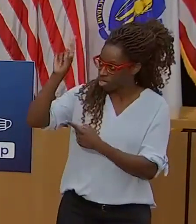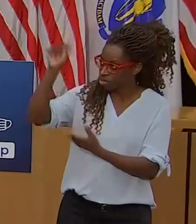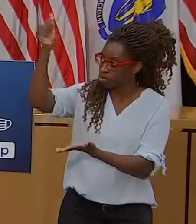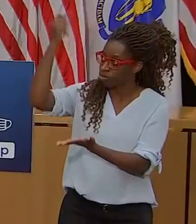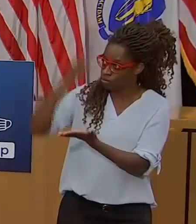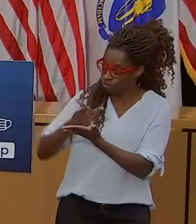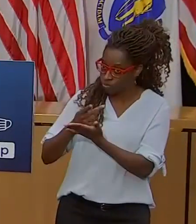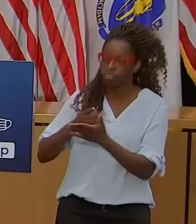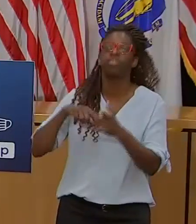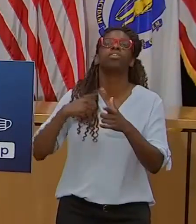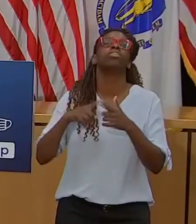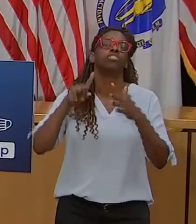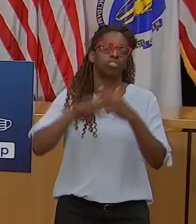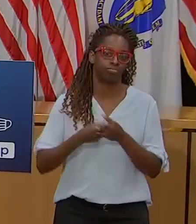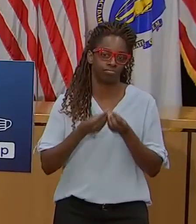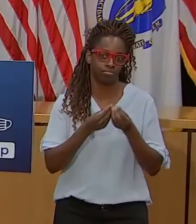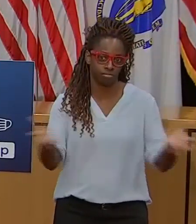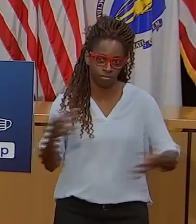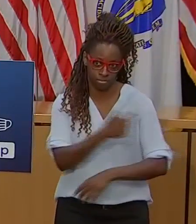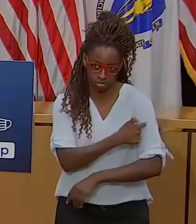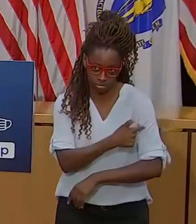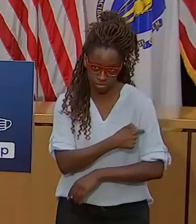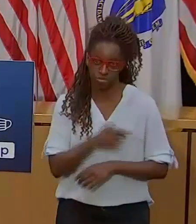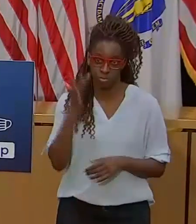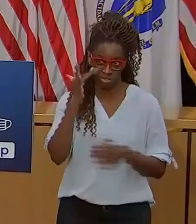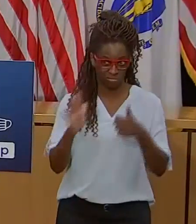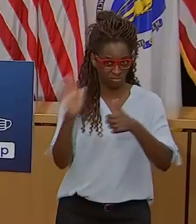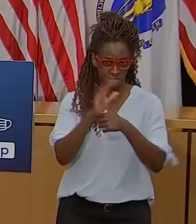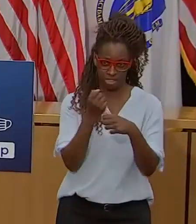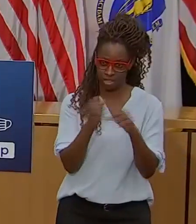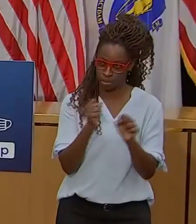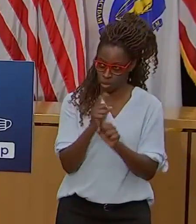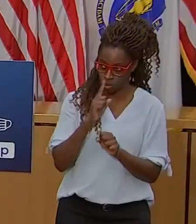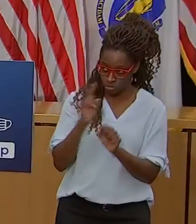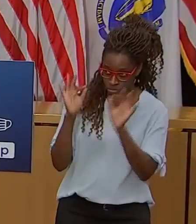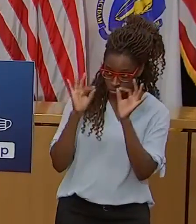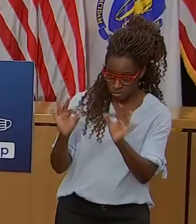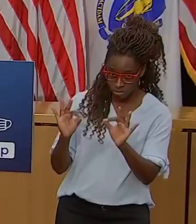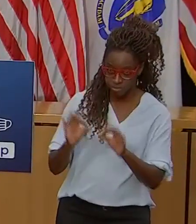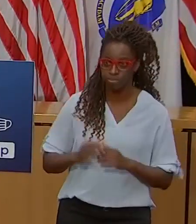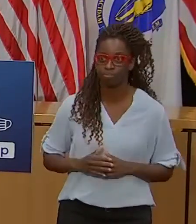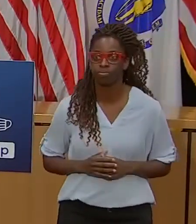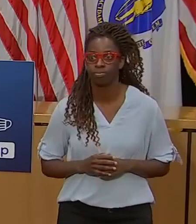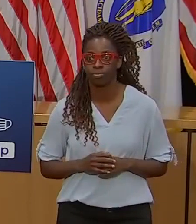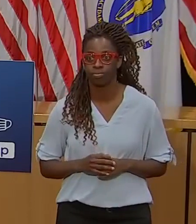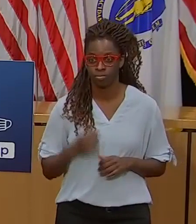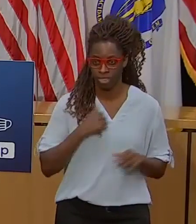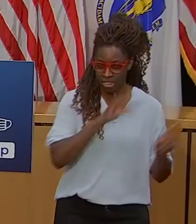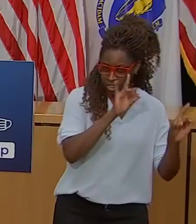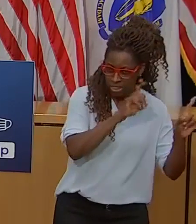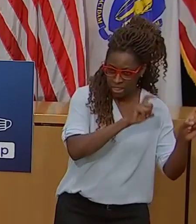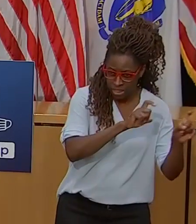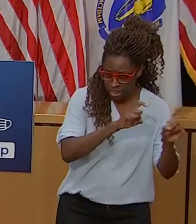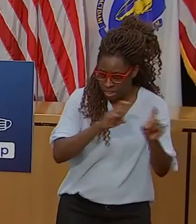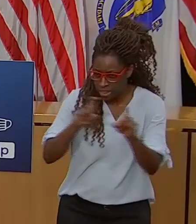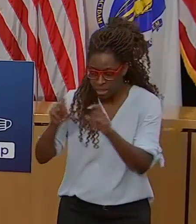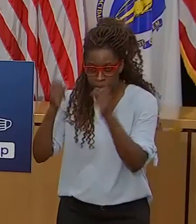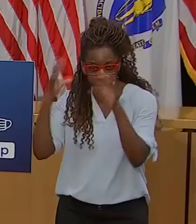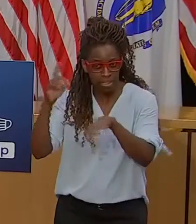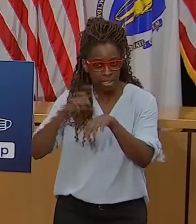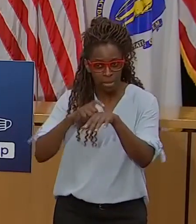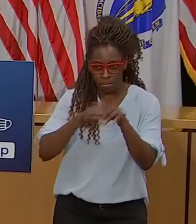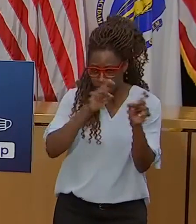safe. Vaccines go through more testing than any other pharmaceutical, including extensive testing and clinical trials.